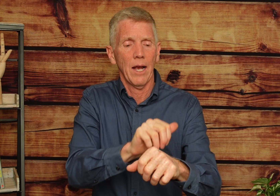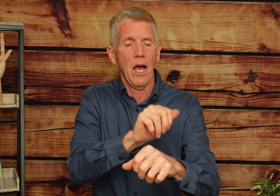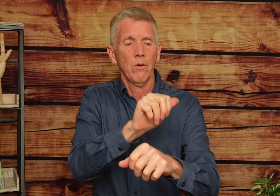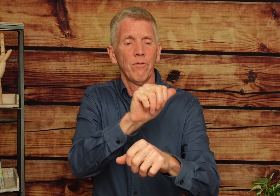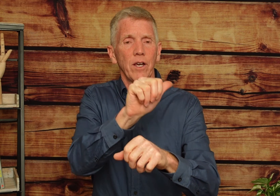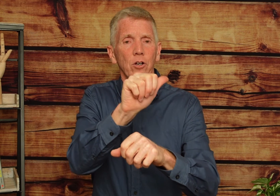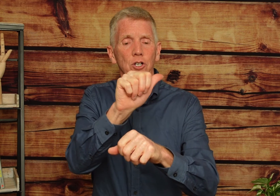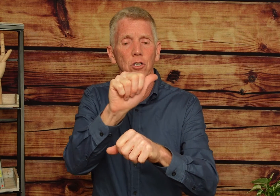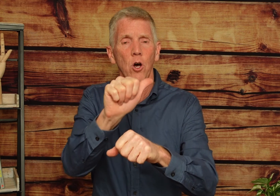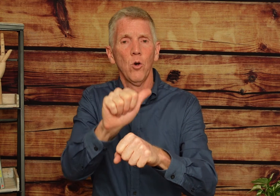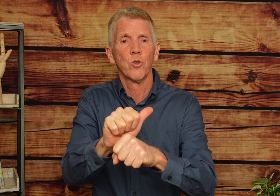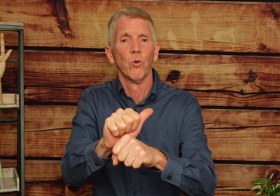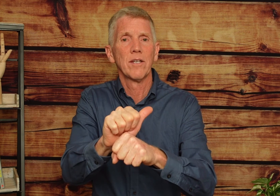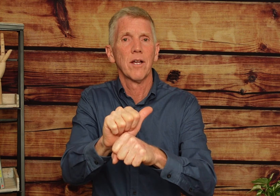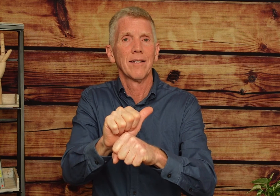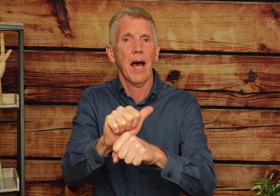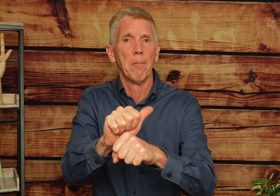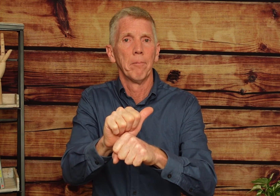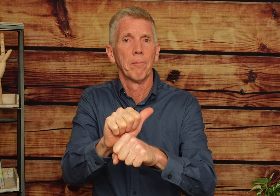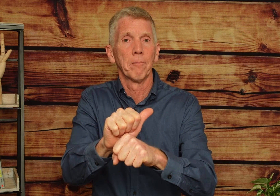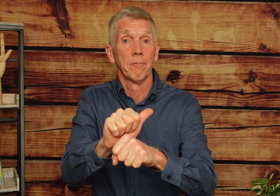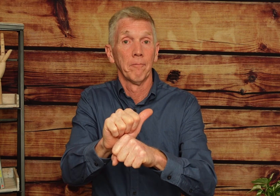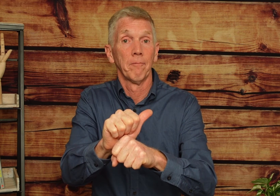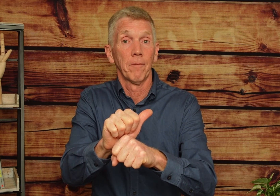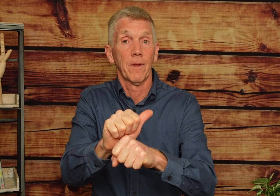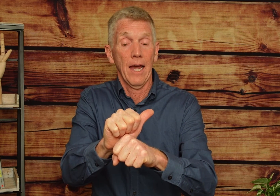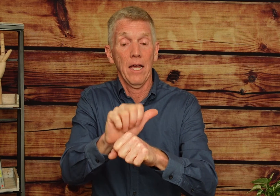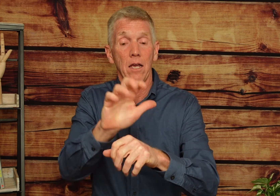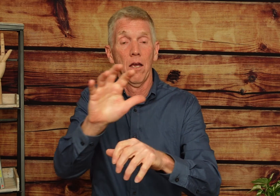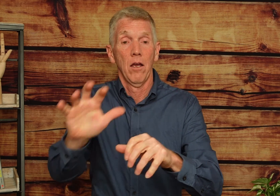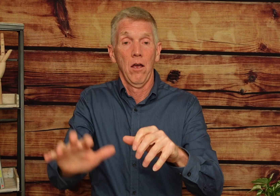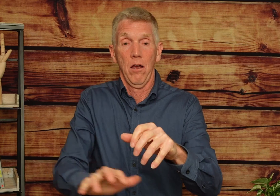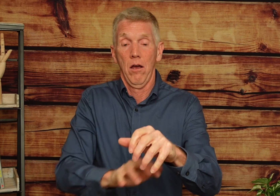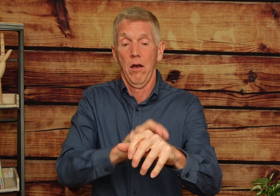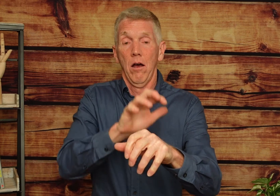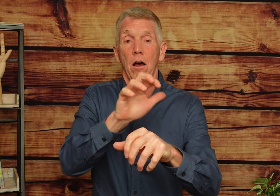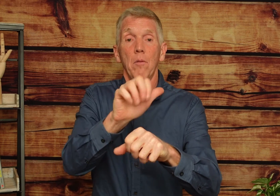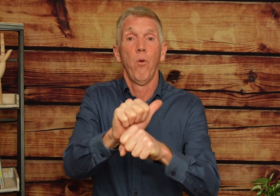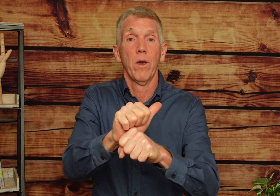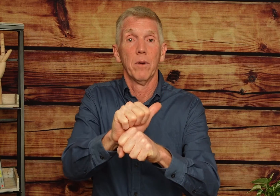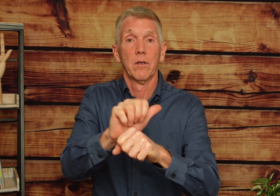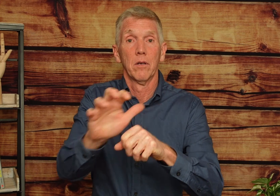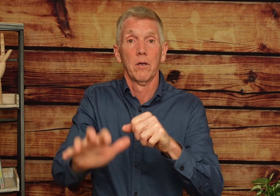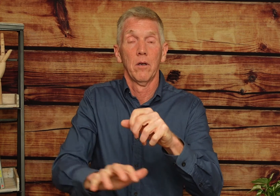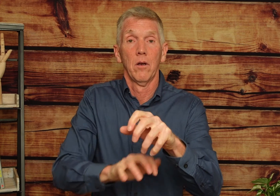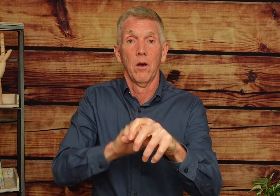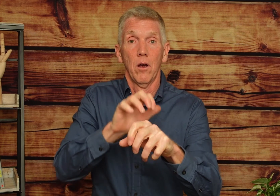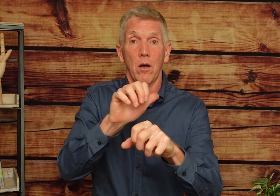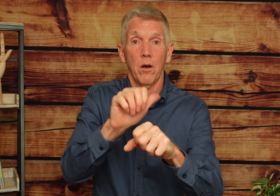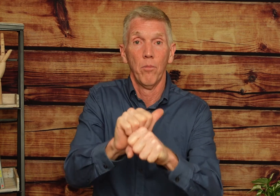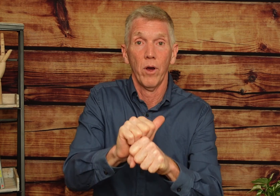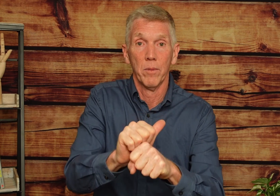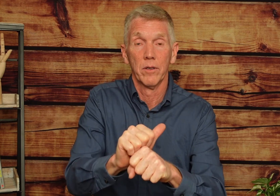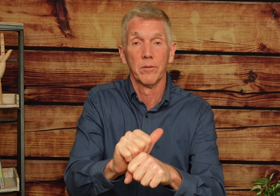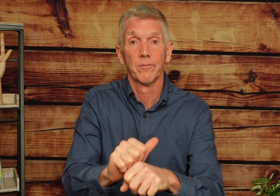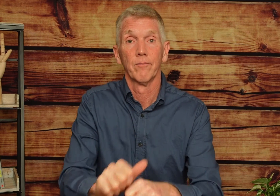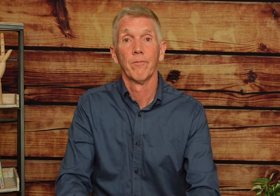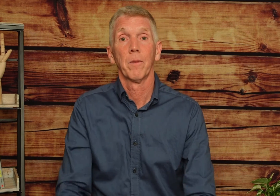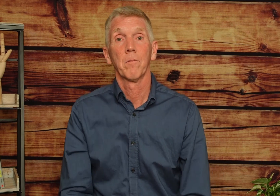around, fingers closed, rests on top. Okay? Appointment. Appointment.